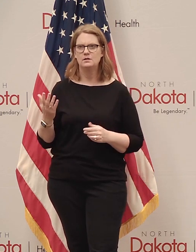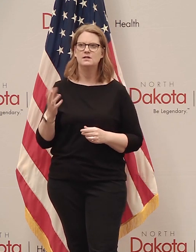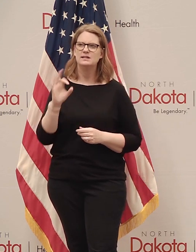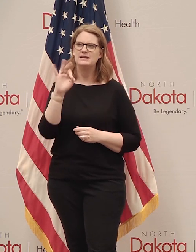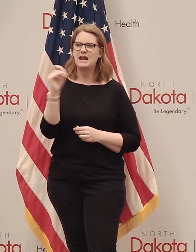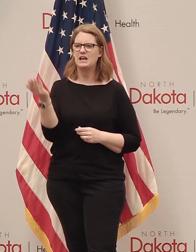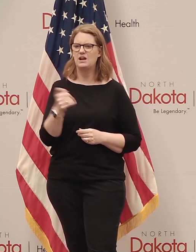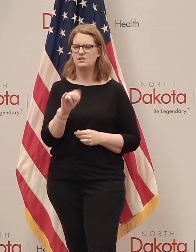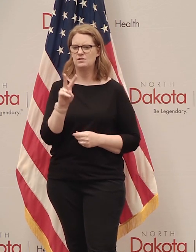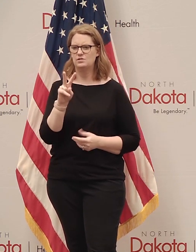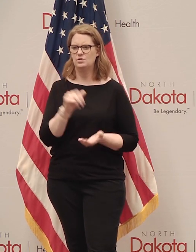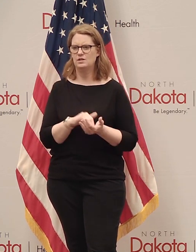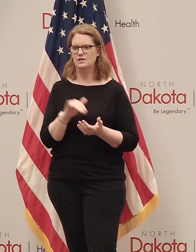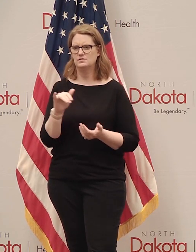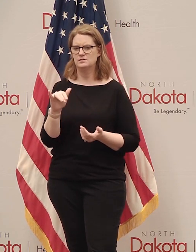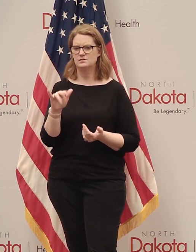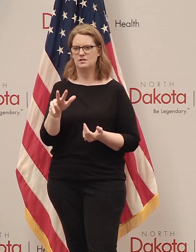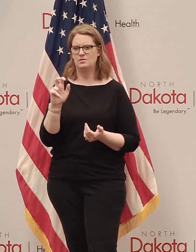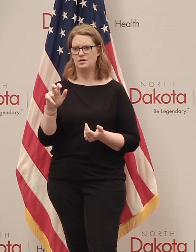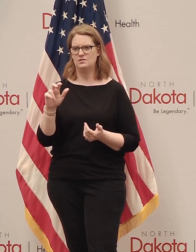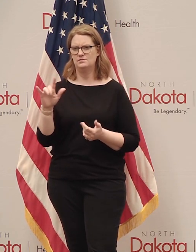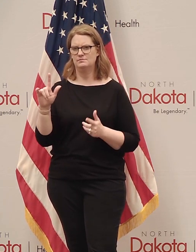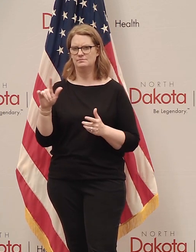to 2,300, 2,400 tests.